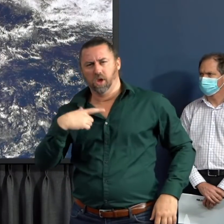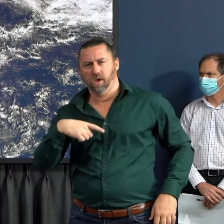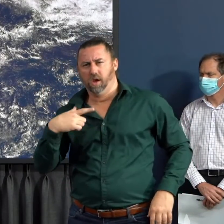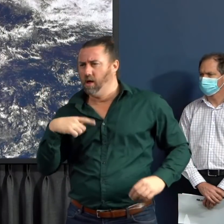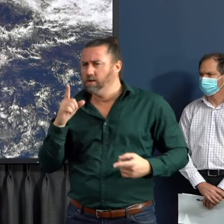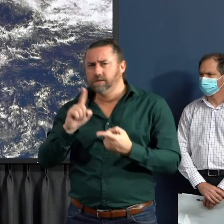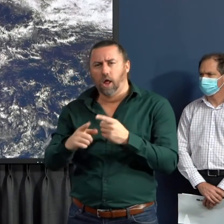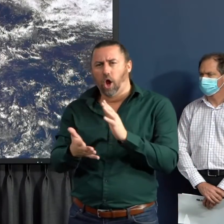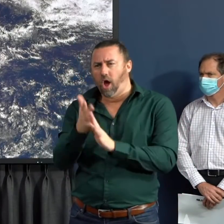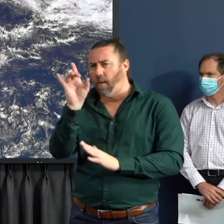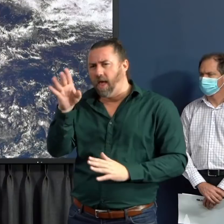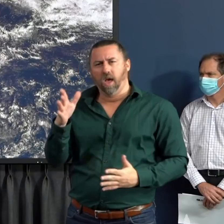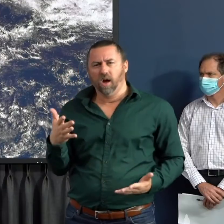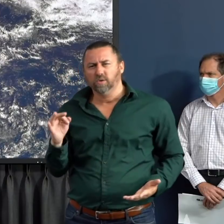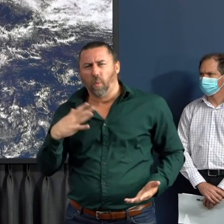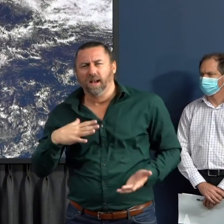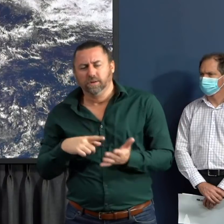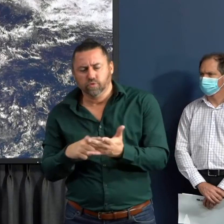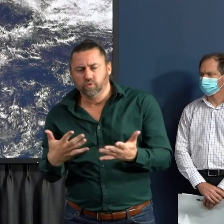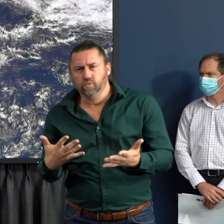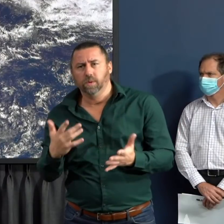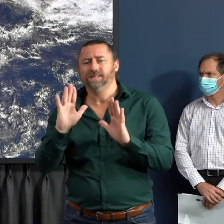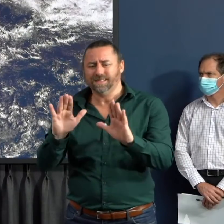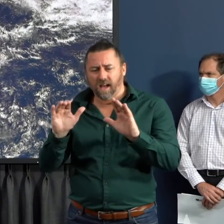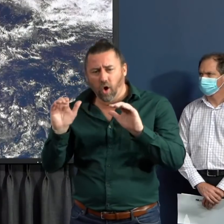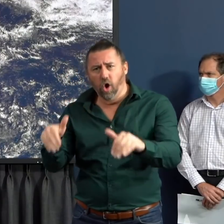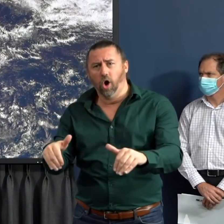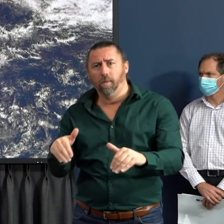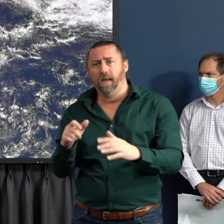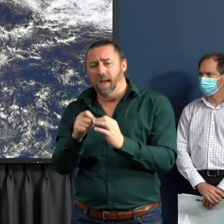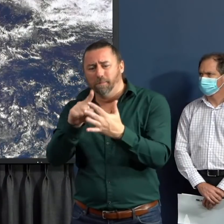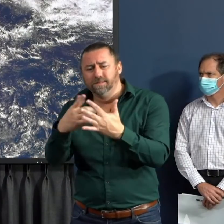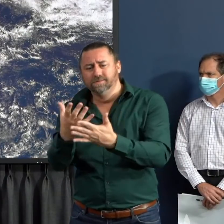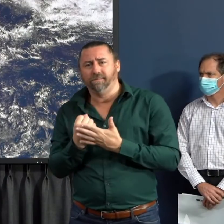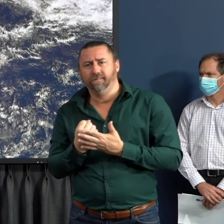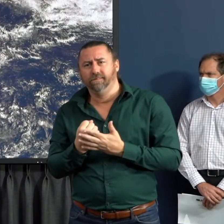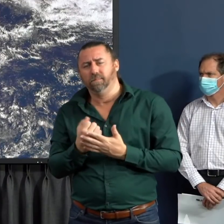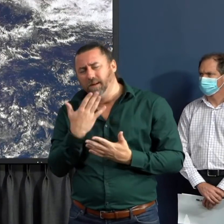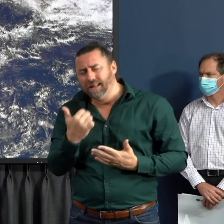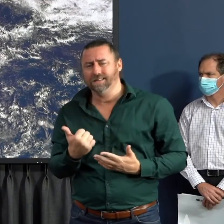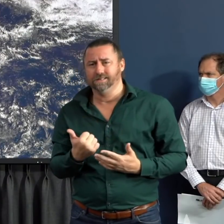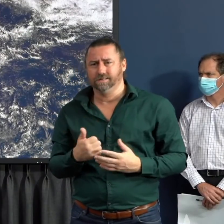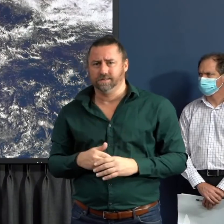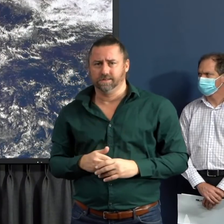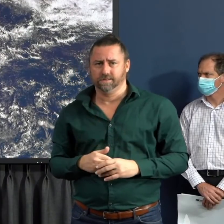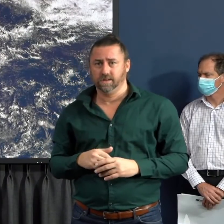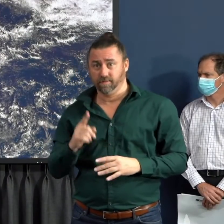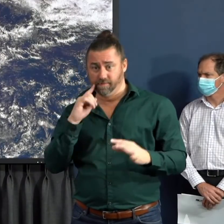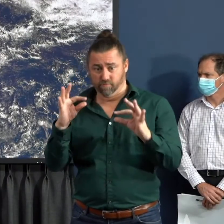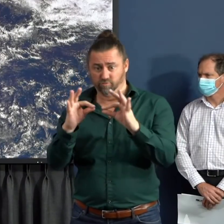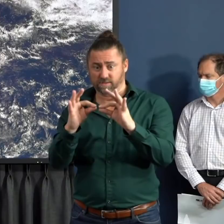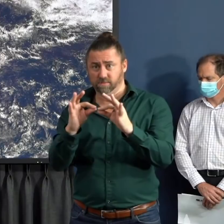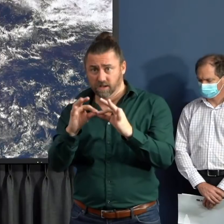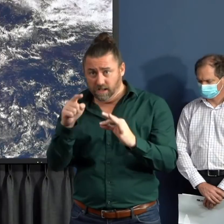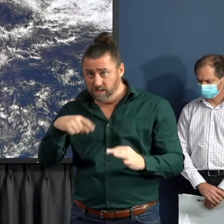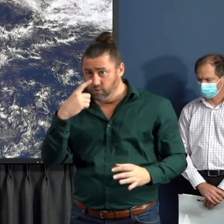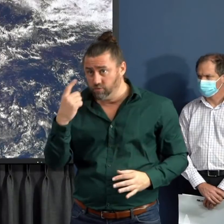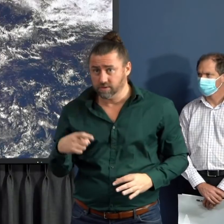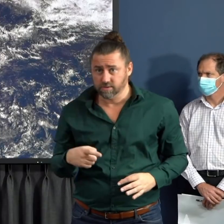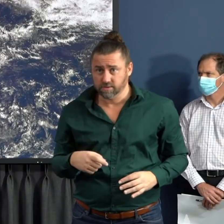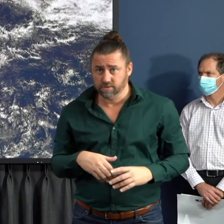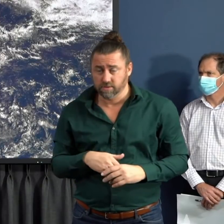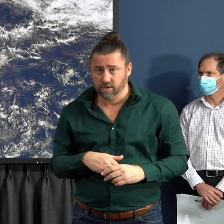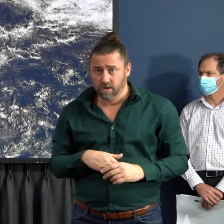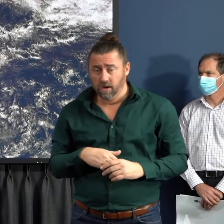keeping people safe, and that means staying at home, staying in safety. What we are seeing in Brisbane unfolding at the moment is a